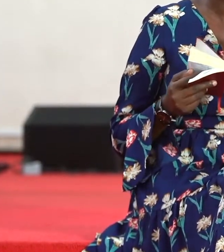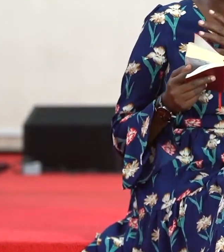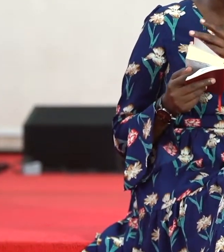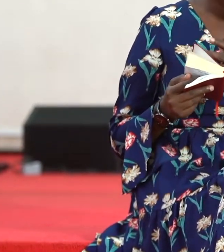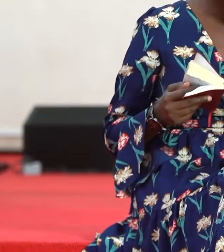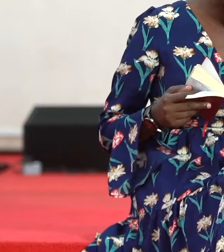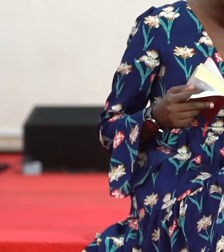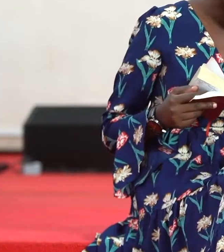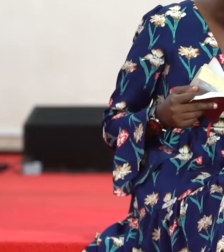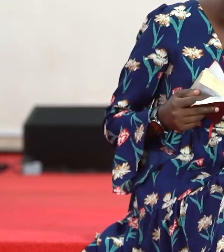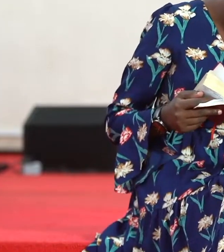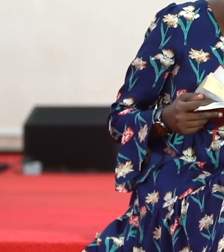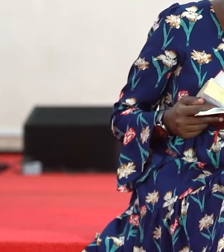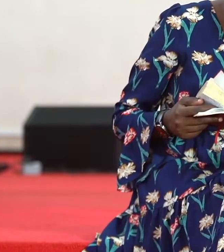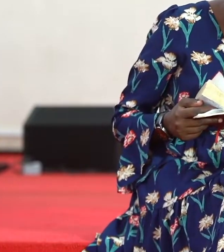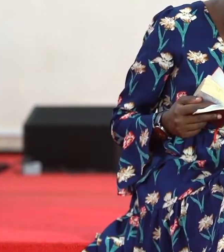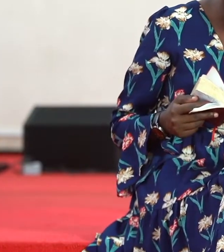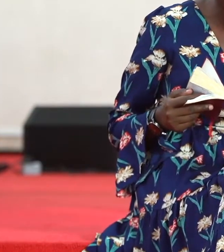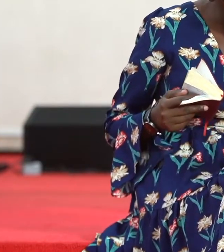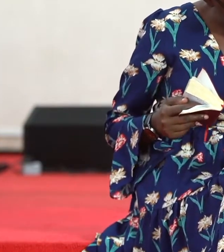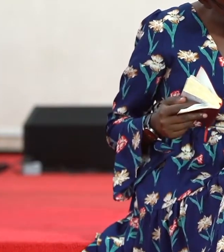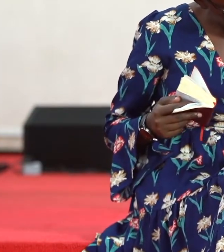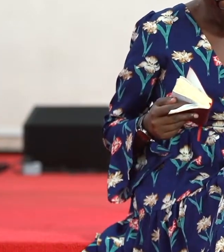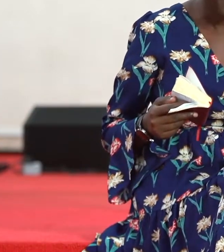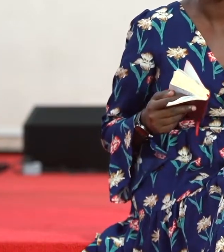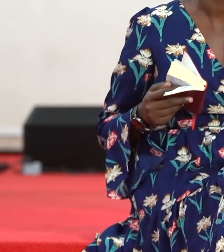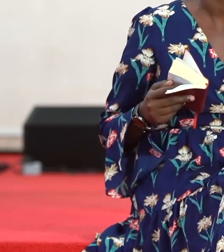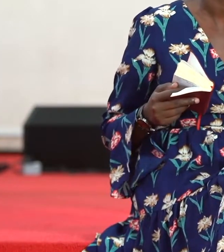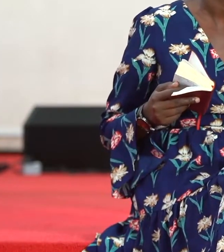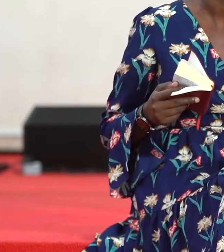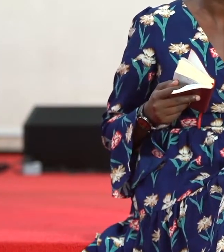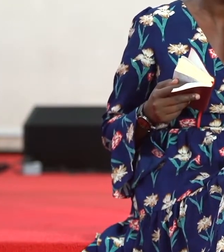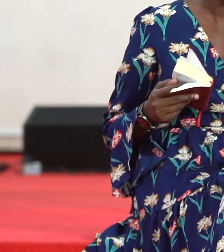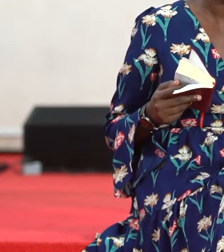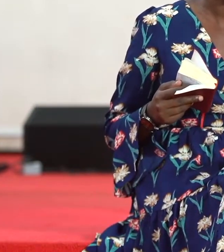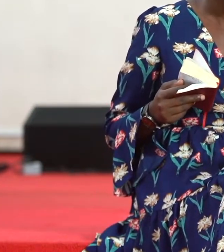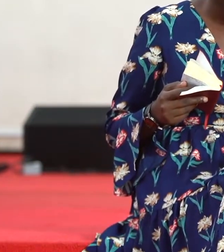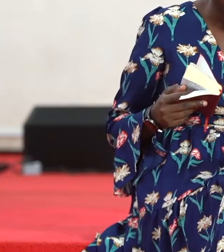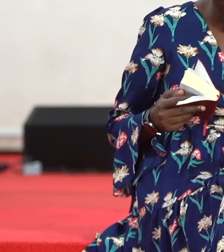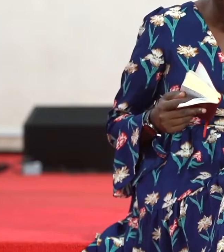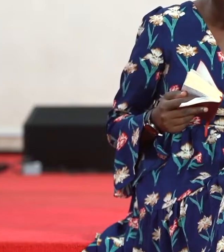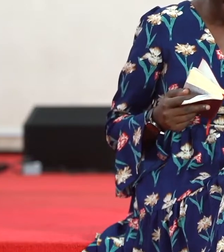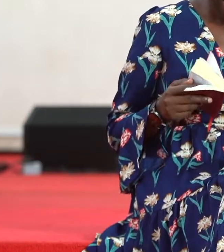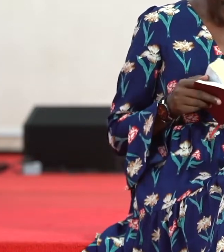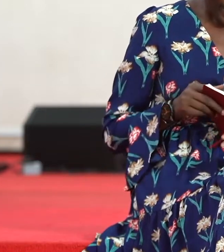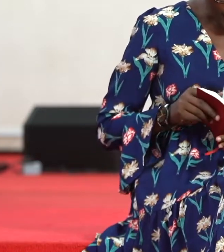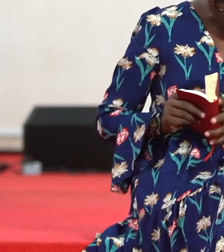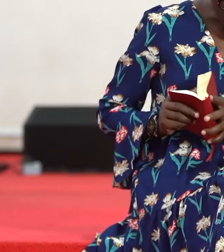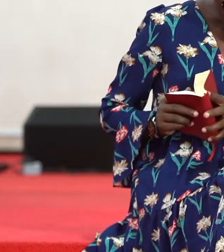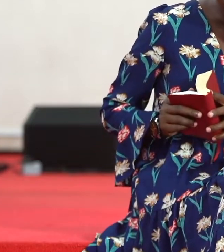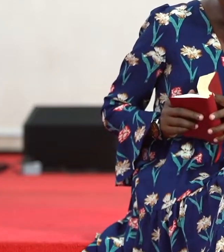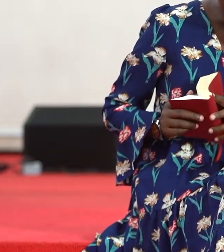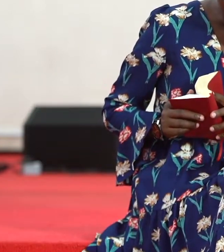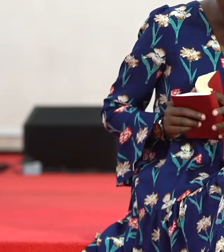us love gifts. Like, I have a gift here that I will give to someone. And